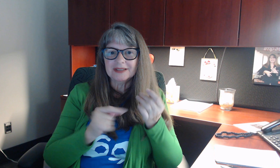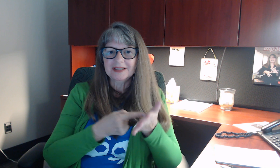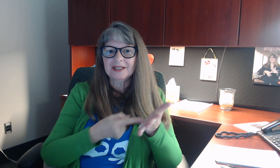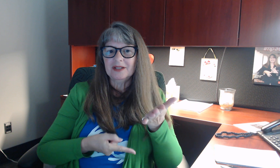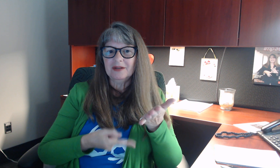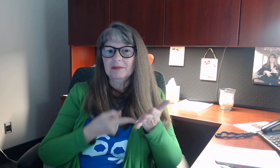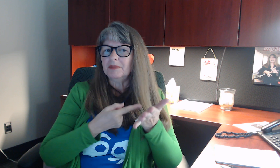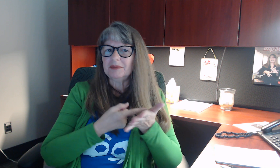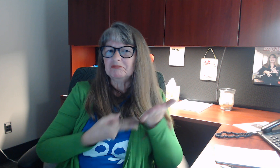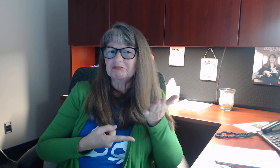But